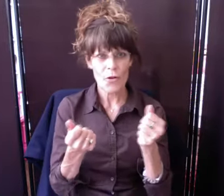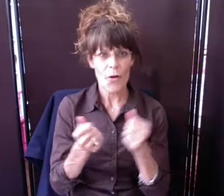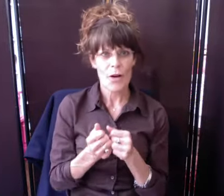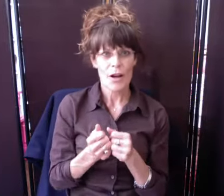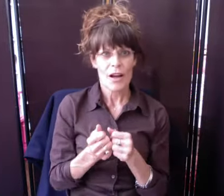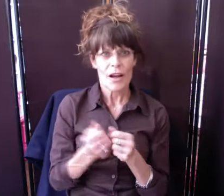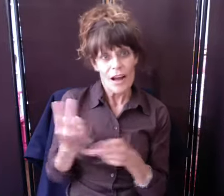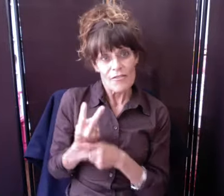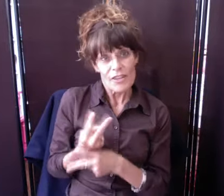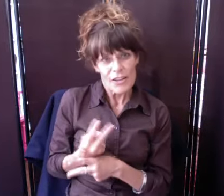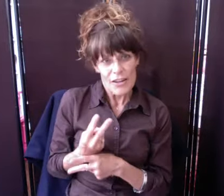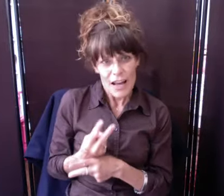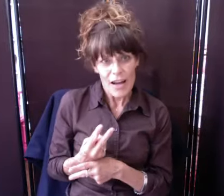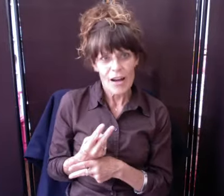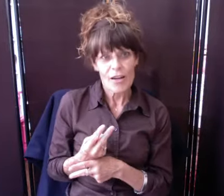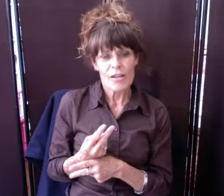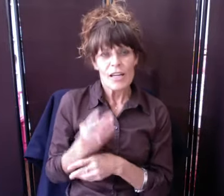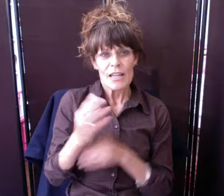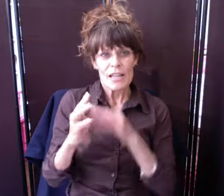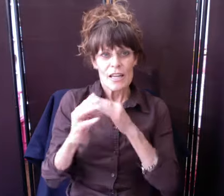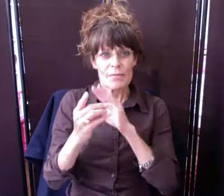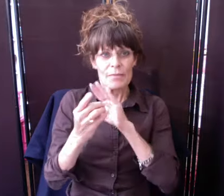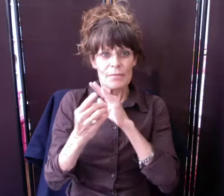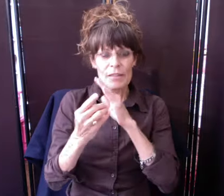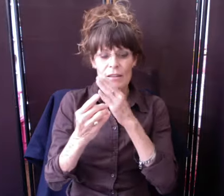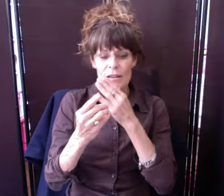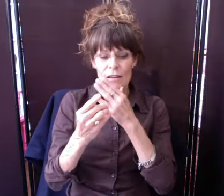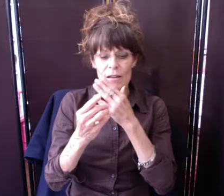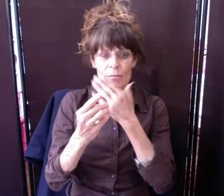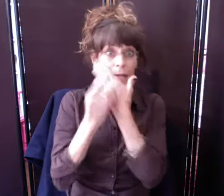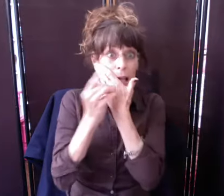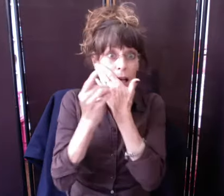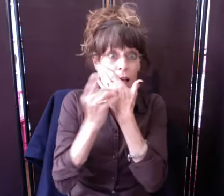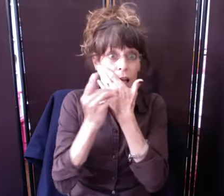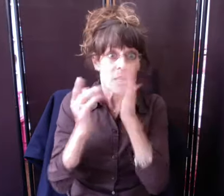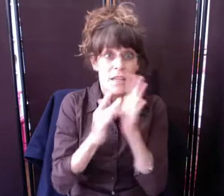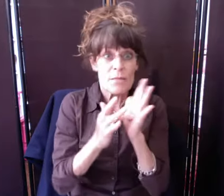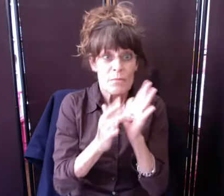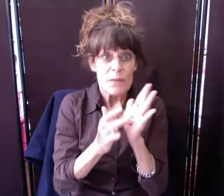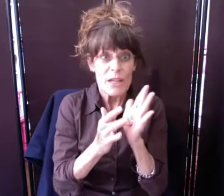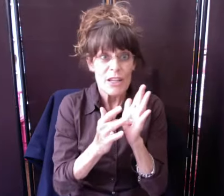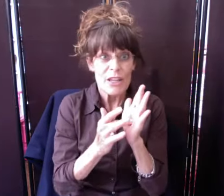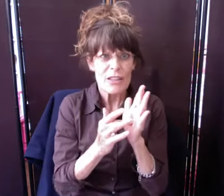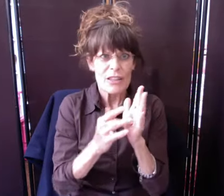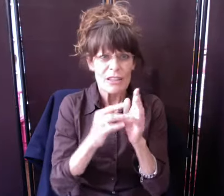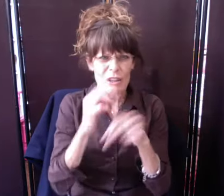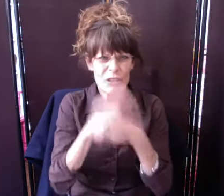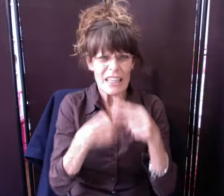was the diet pill speed, not the you know, meth, pick your skin to the bone speed. And so I